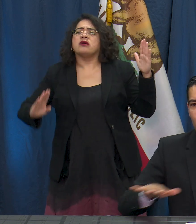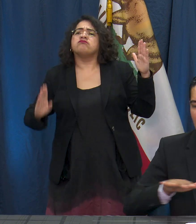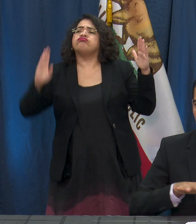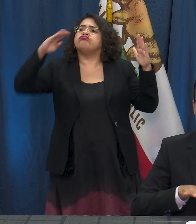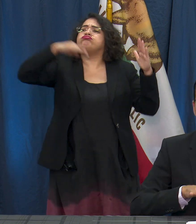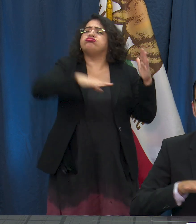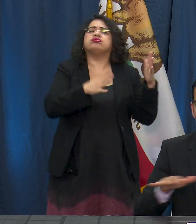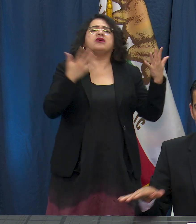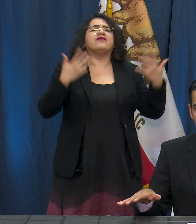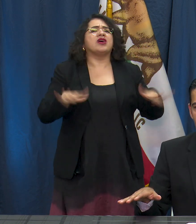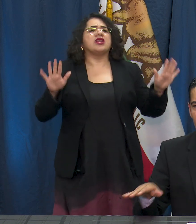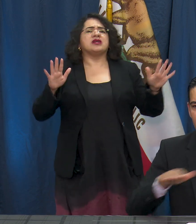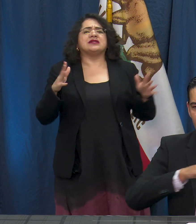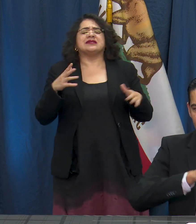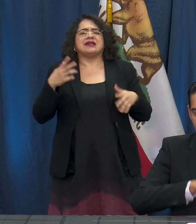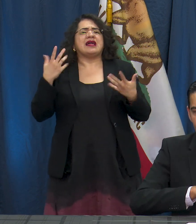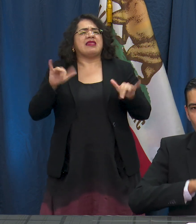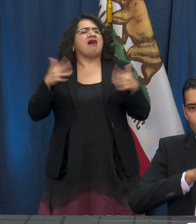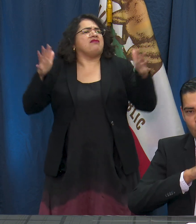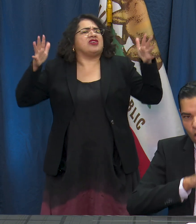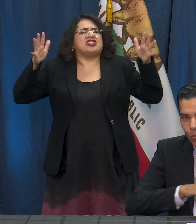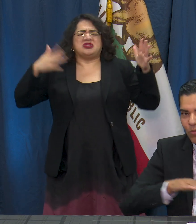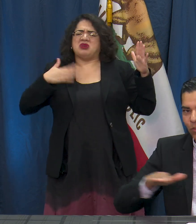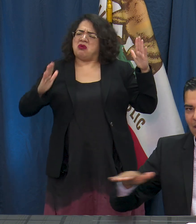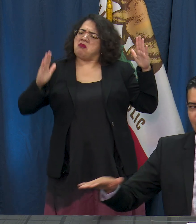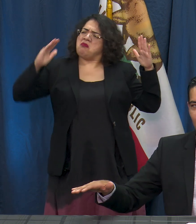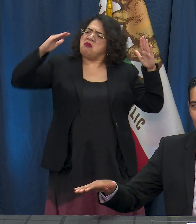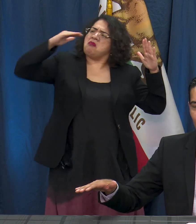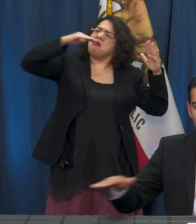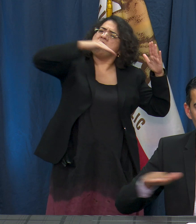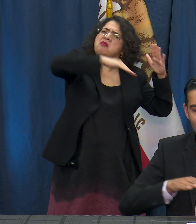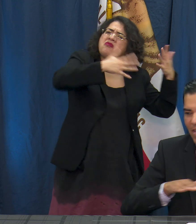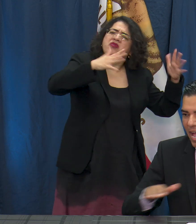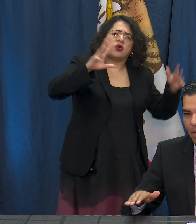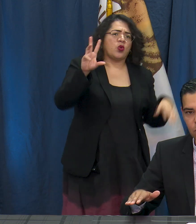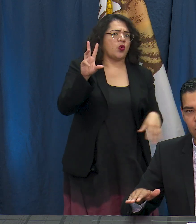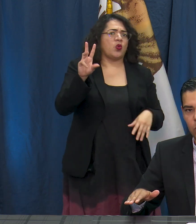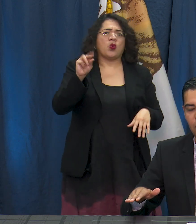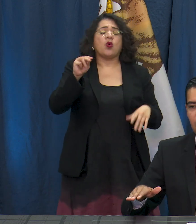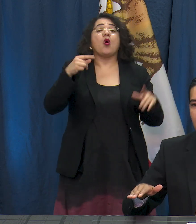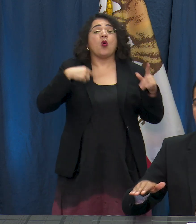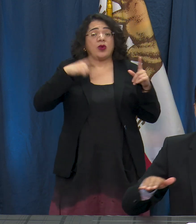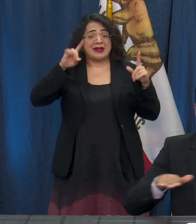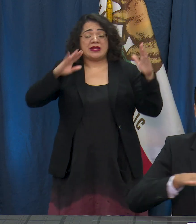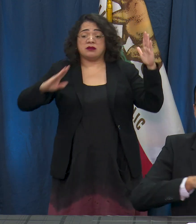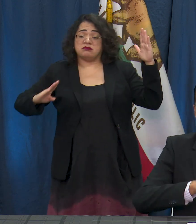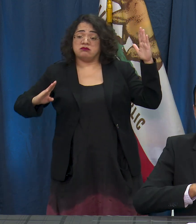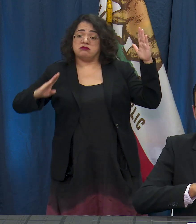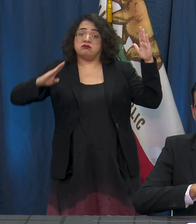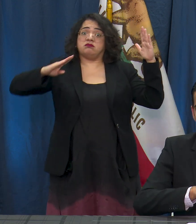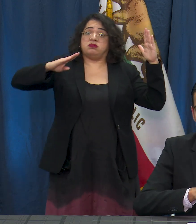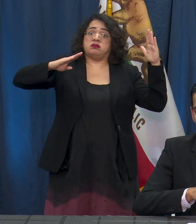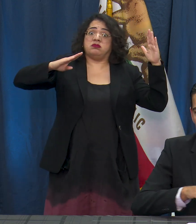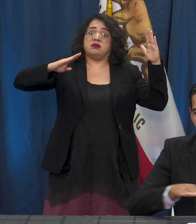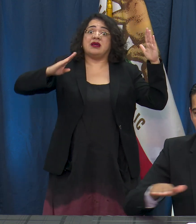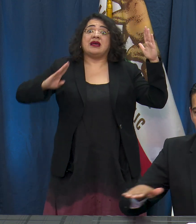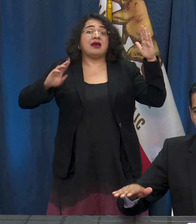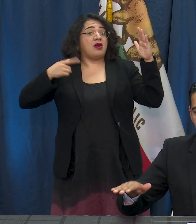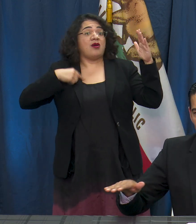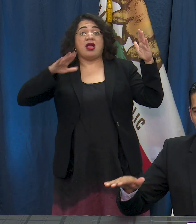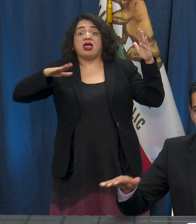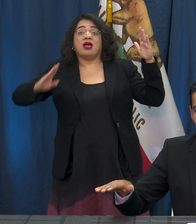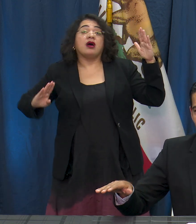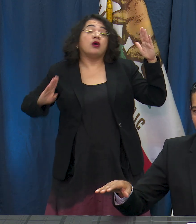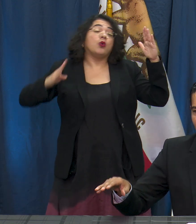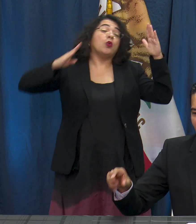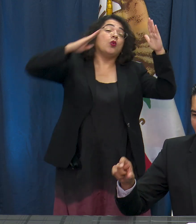And I think we have to be very serious that yes, are we flattening the curve? Absolutely. But we have to